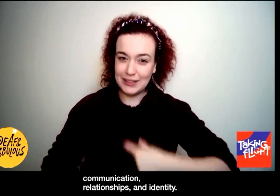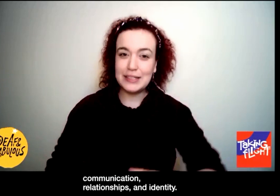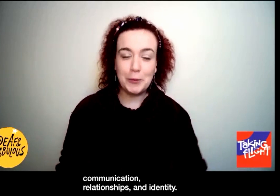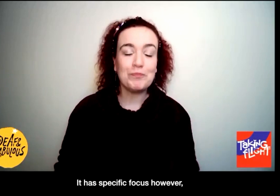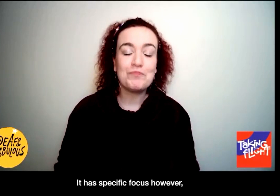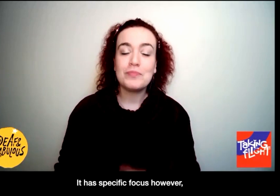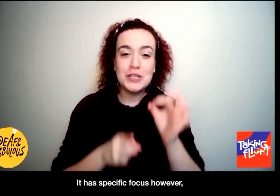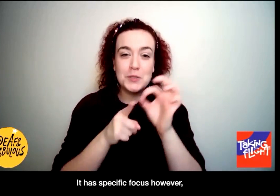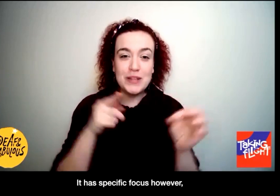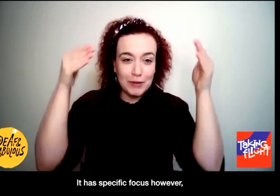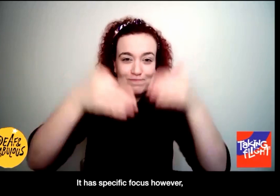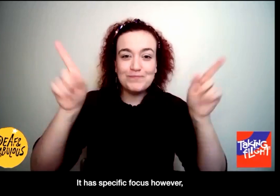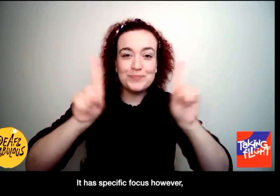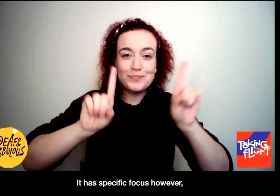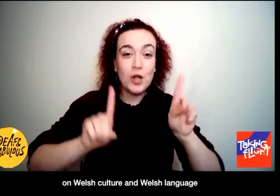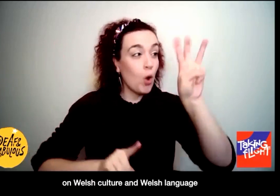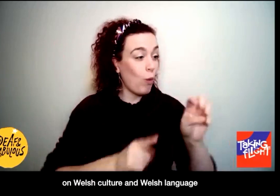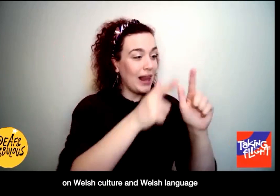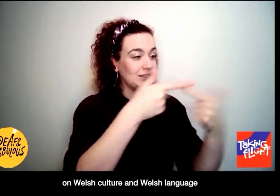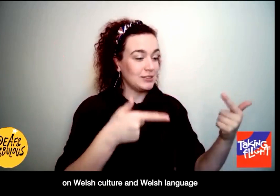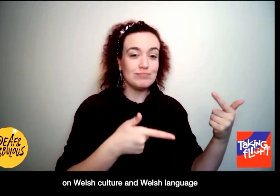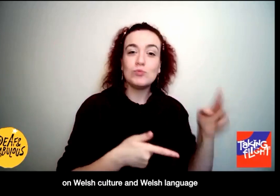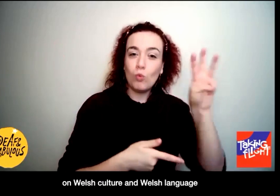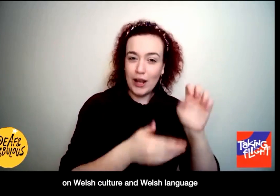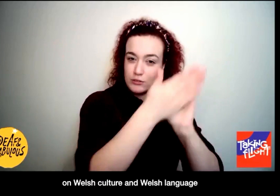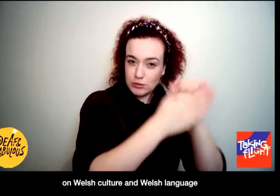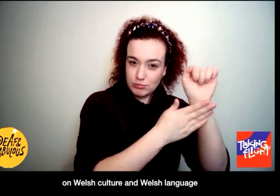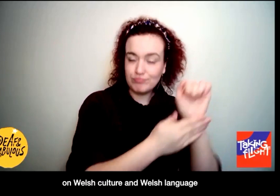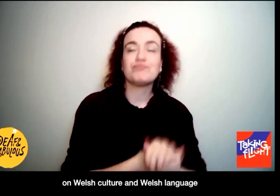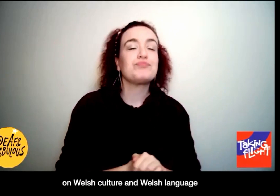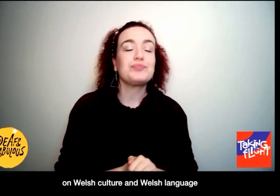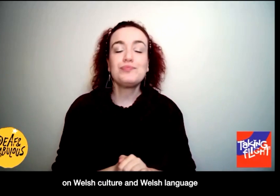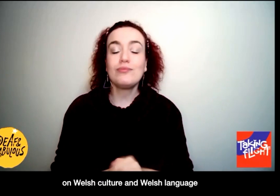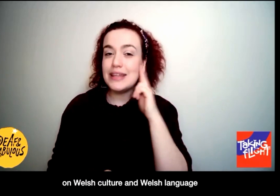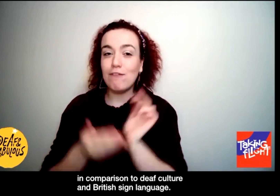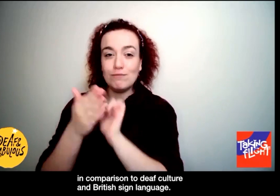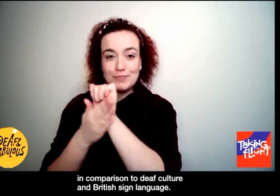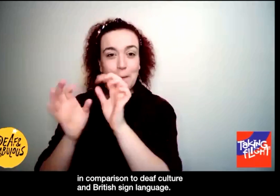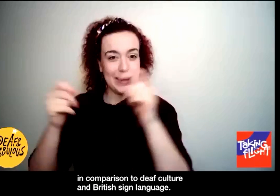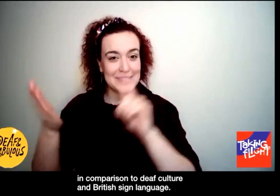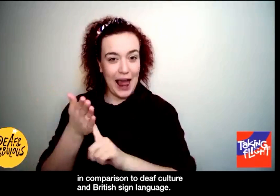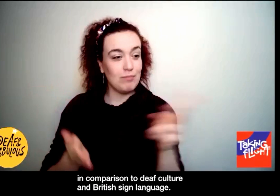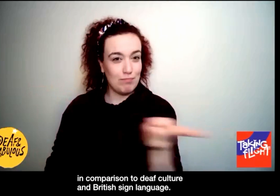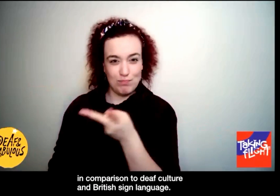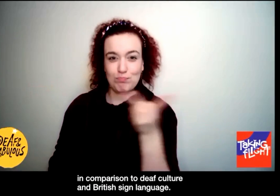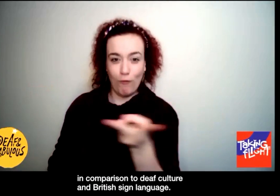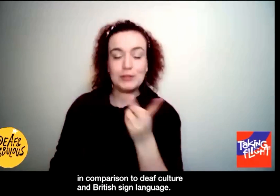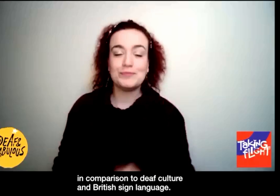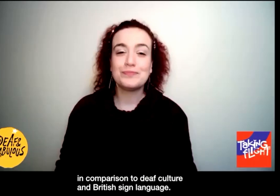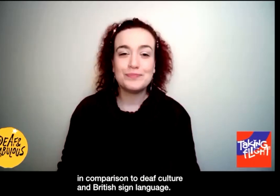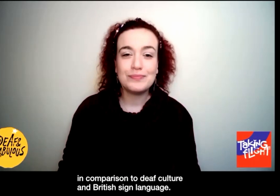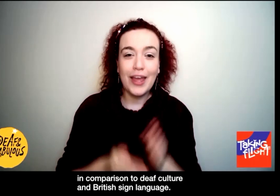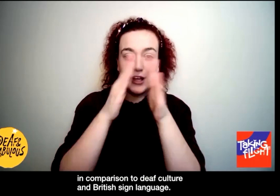identity. It has specific focus, however, on Welsh culture and Welsh language, in comparison to deaf